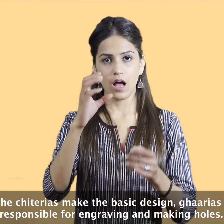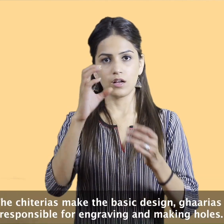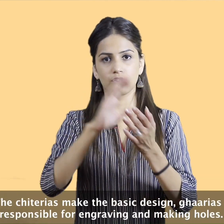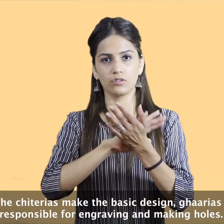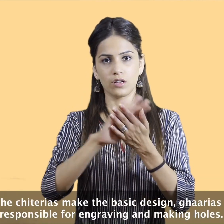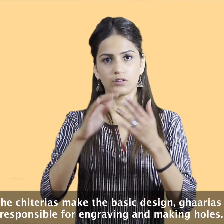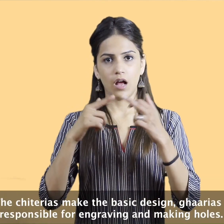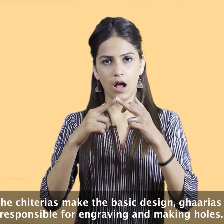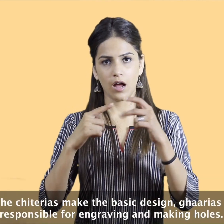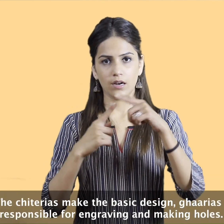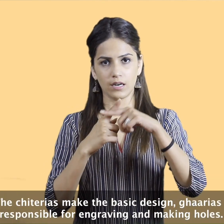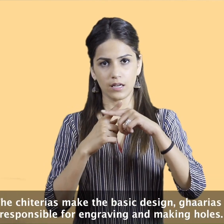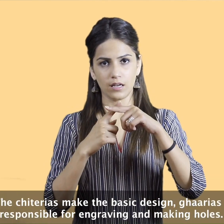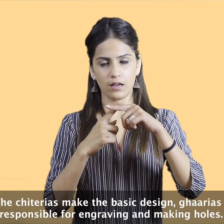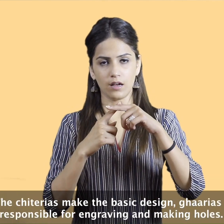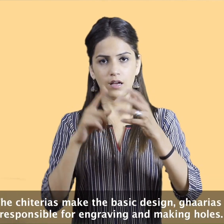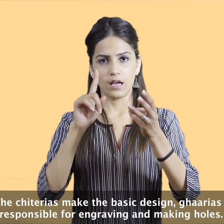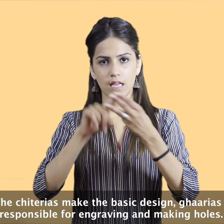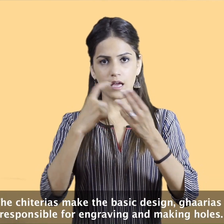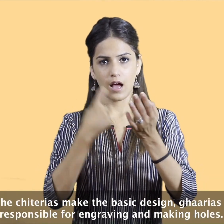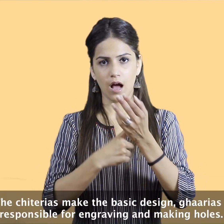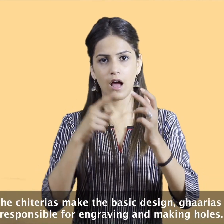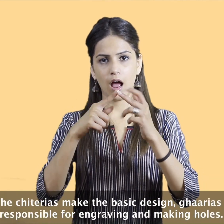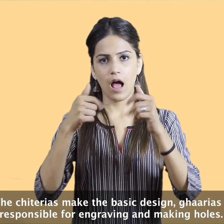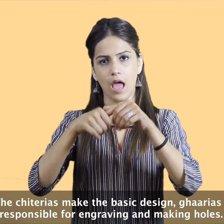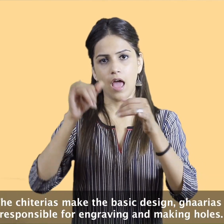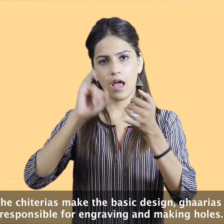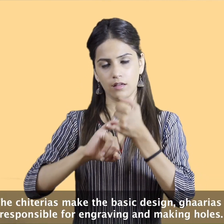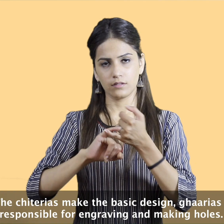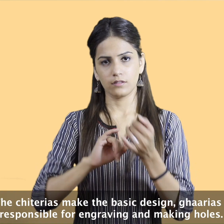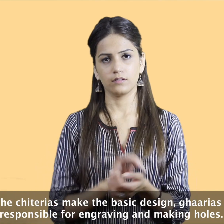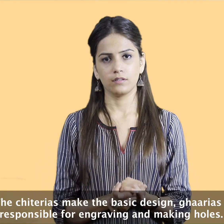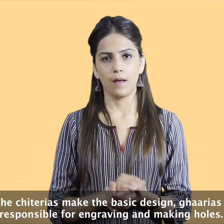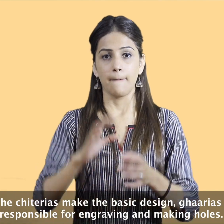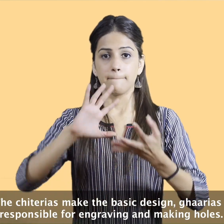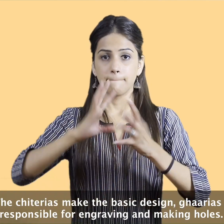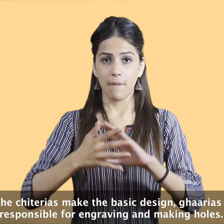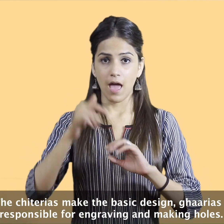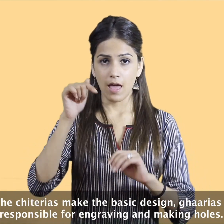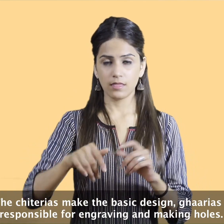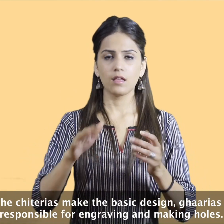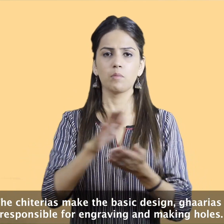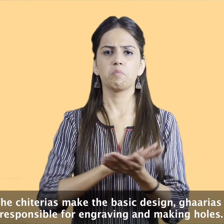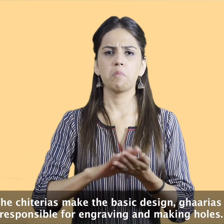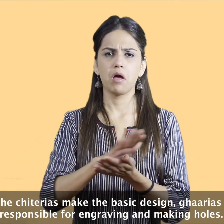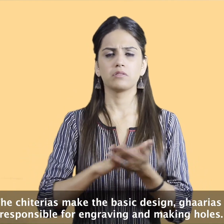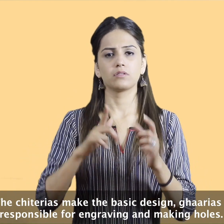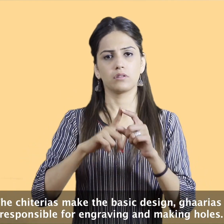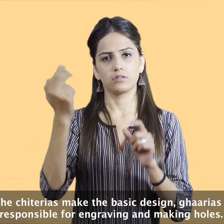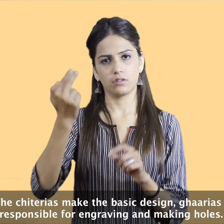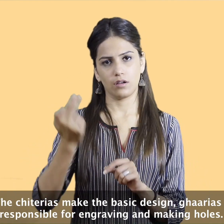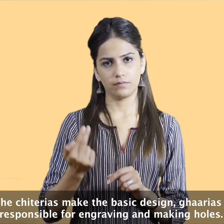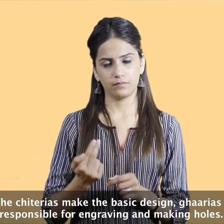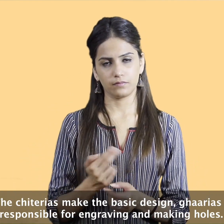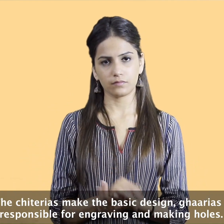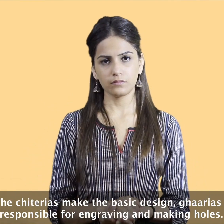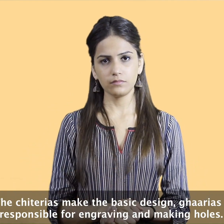The shite areas make the basic design. Gharias are responsible for engraving and making holes.